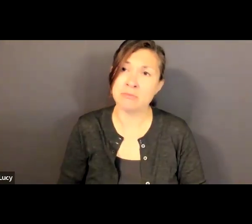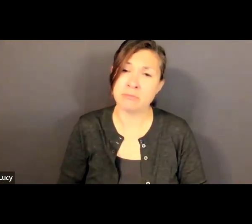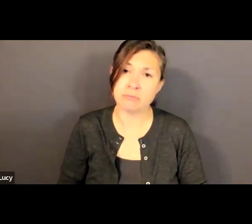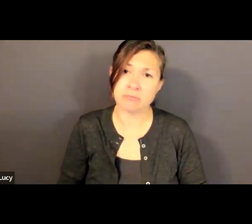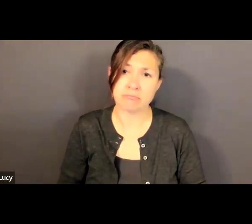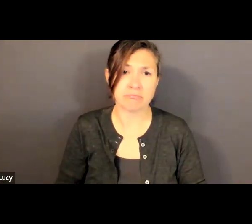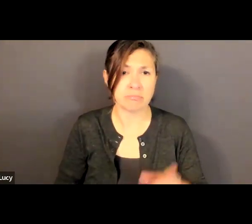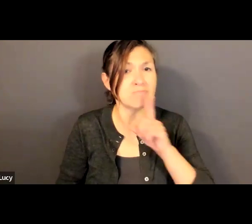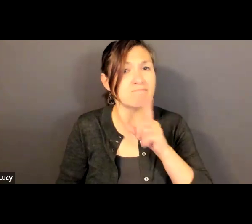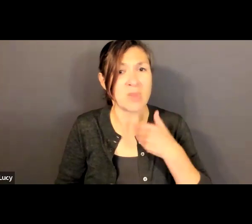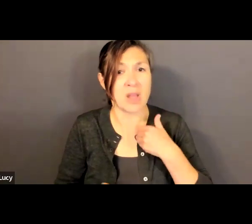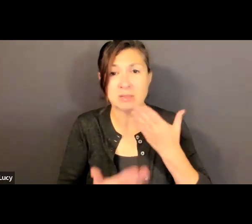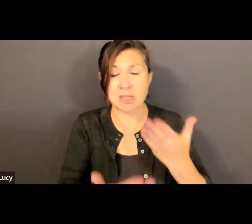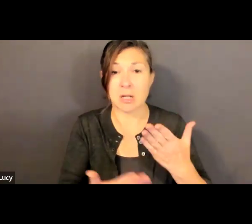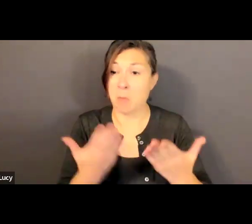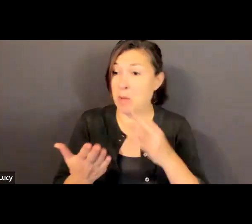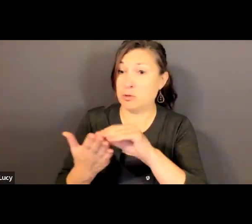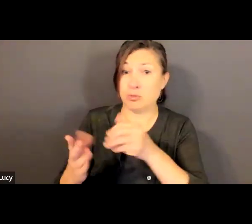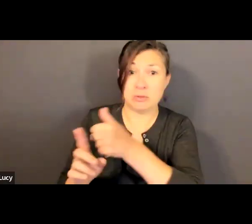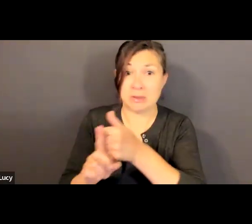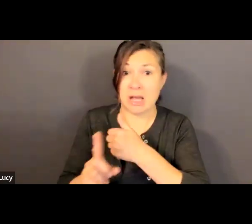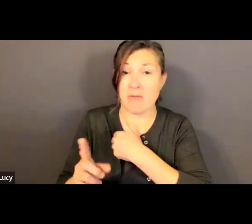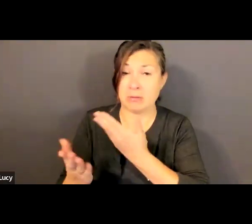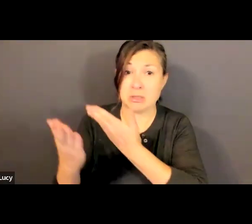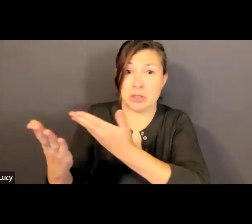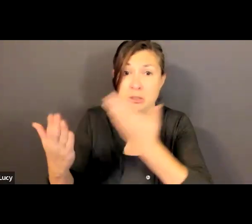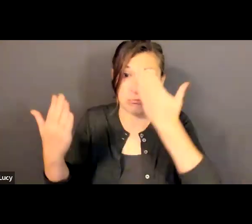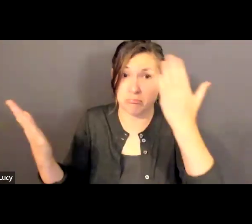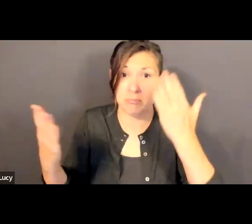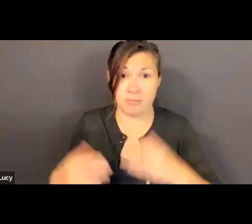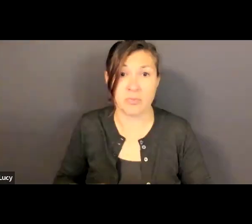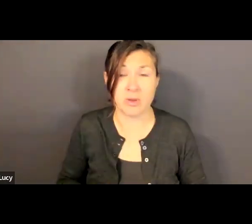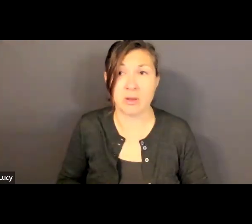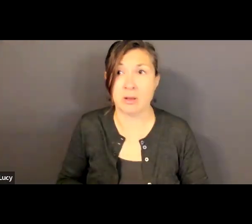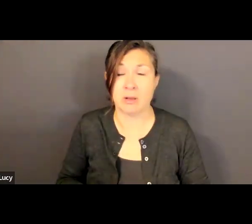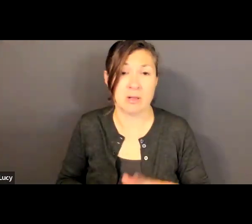suggestions, and they may have their own suggestions. So please